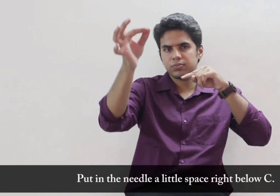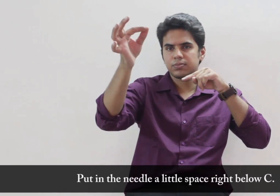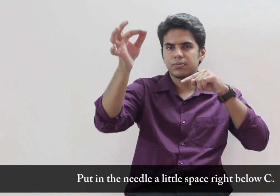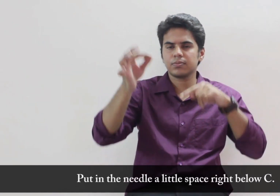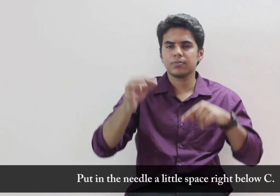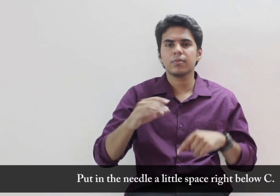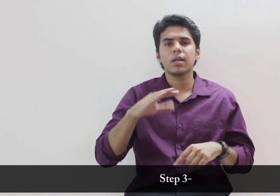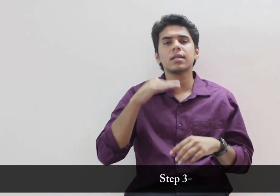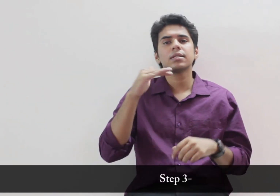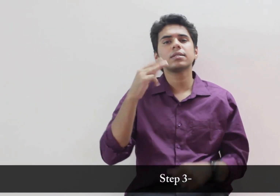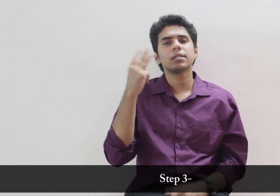Step 3.